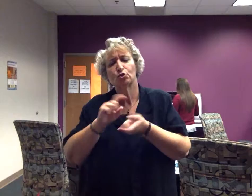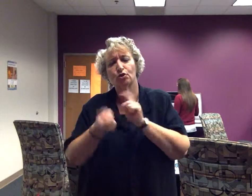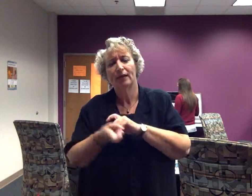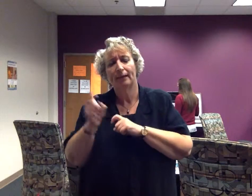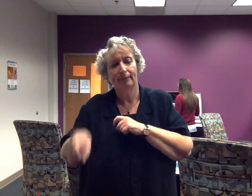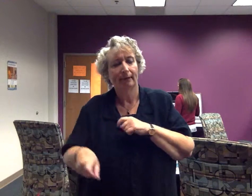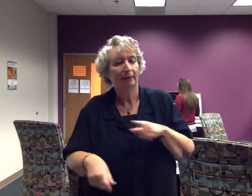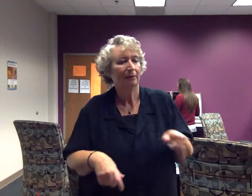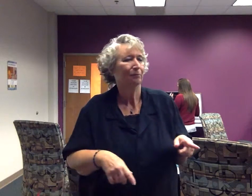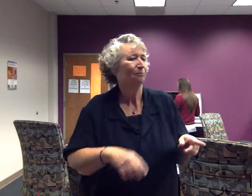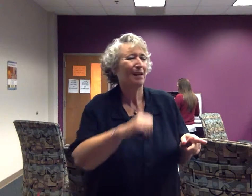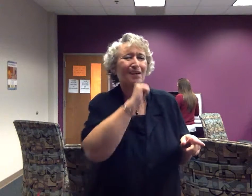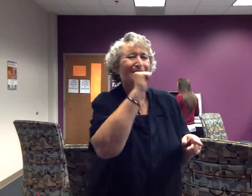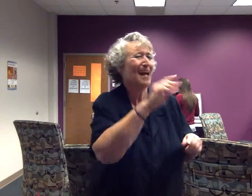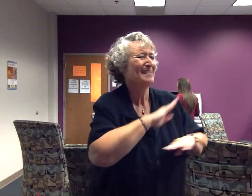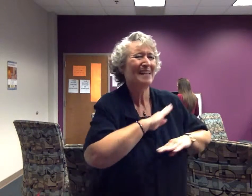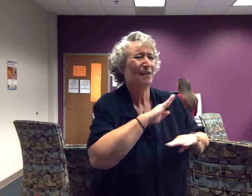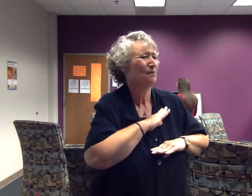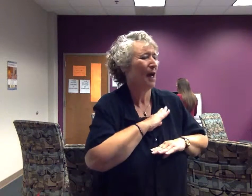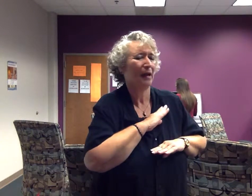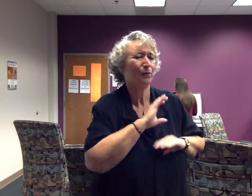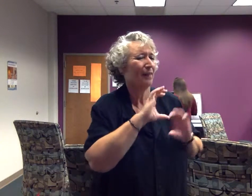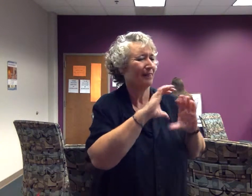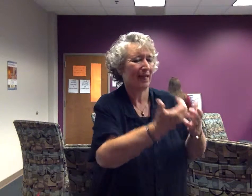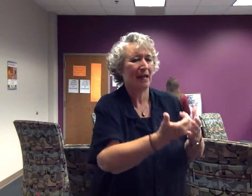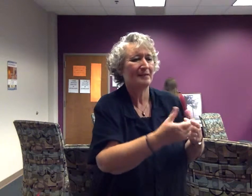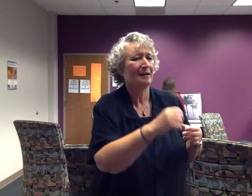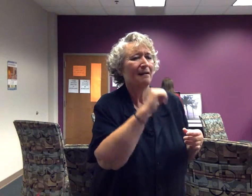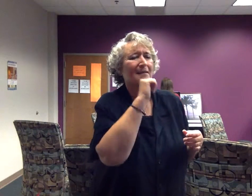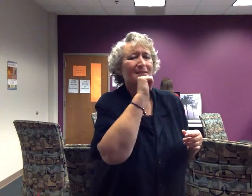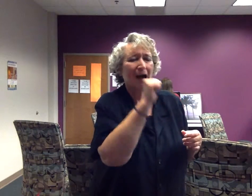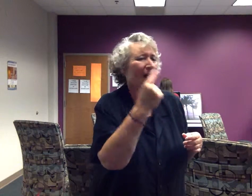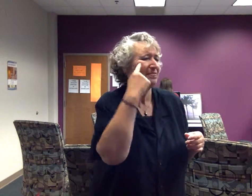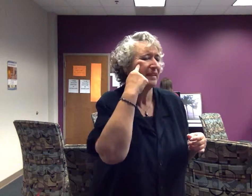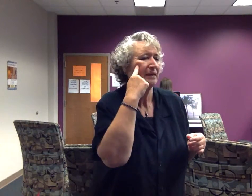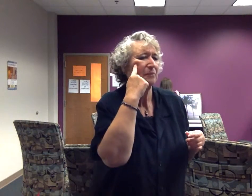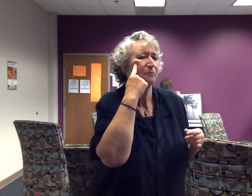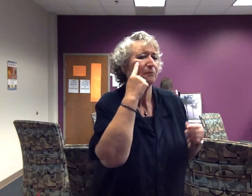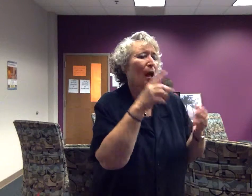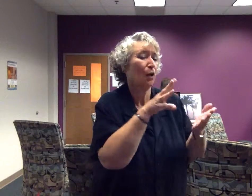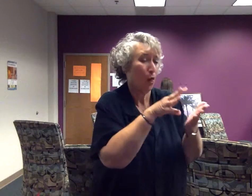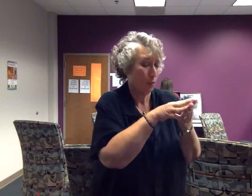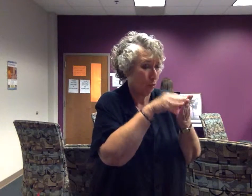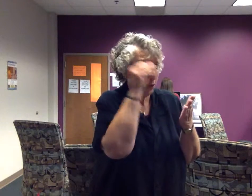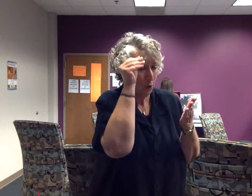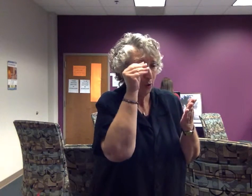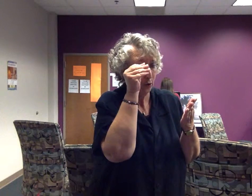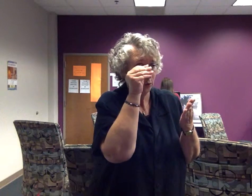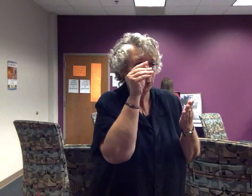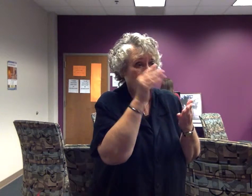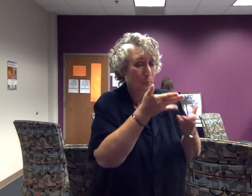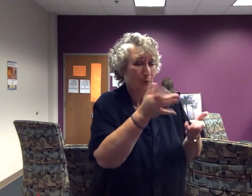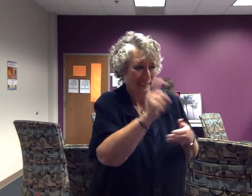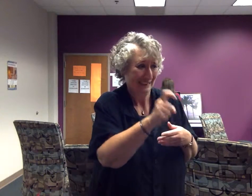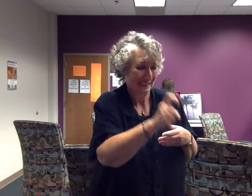that was teaching me. I didn't feel that I would actually learn the material that I needed to be taught in that